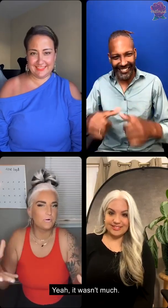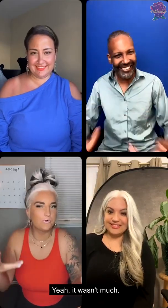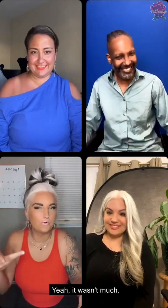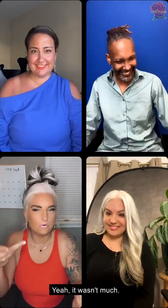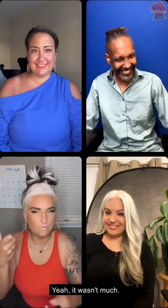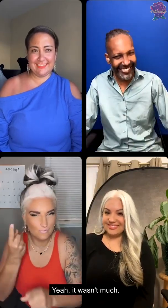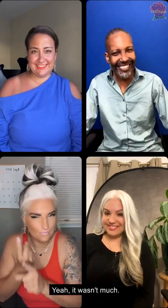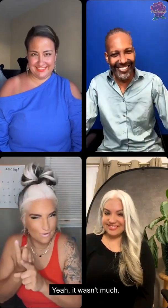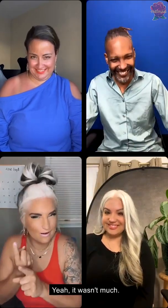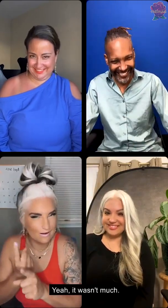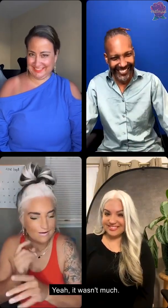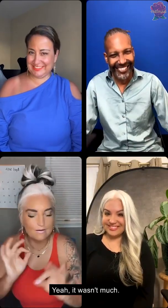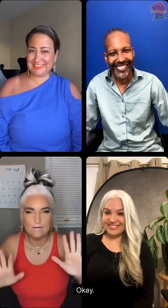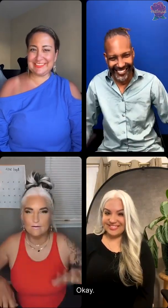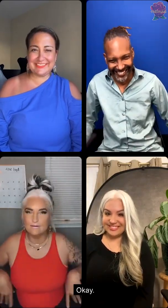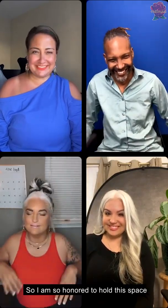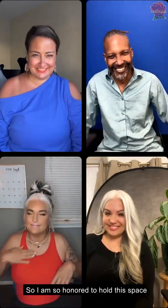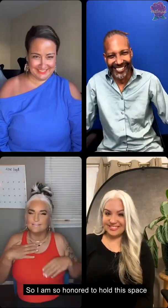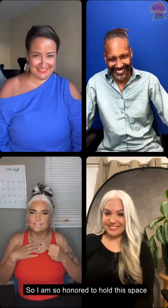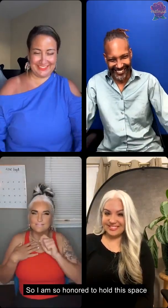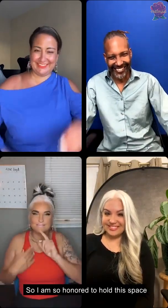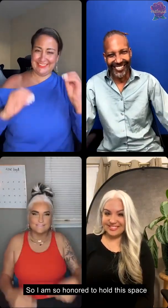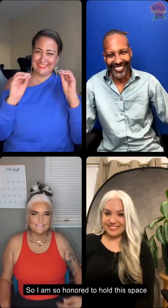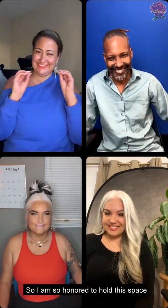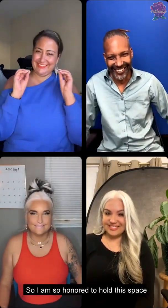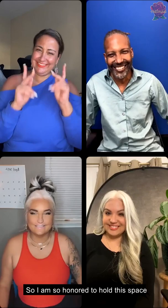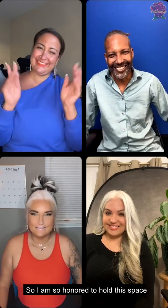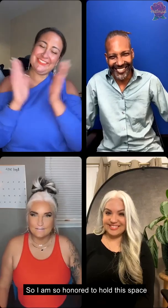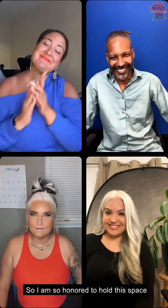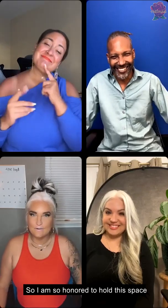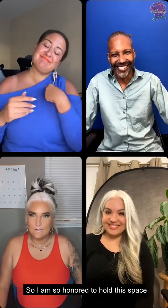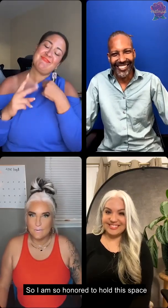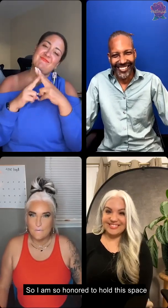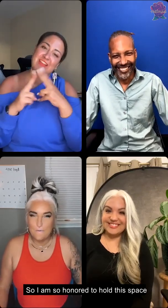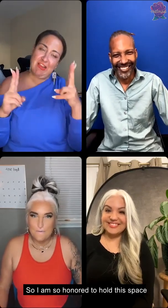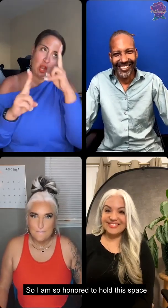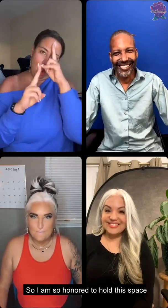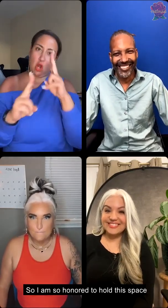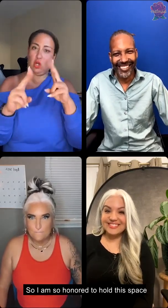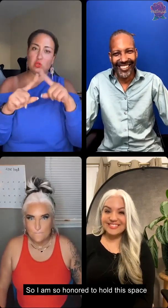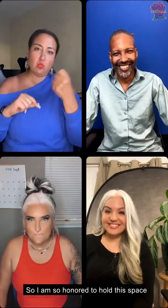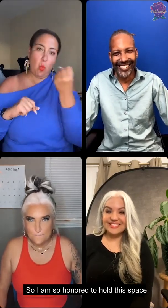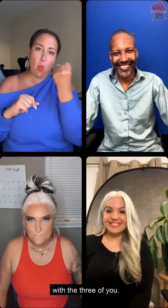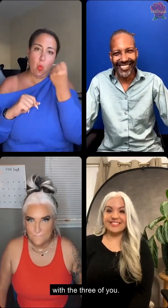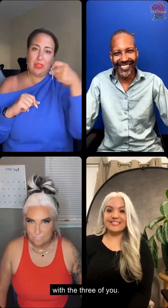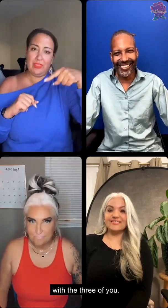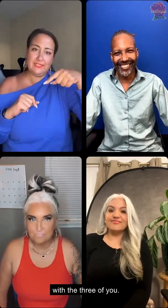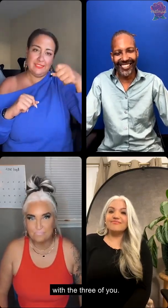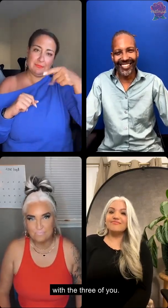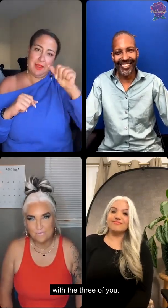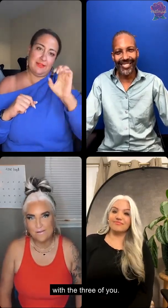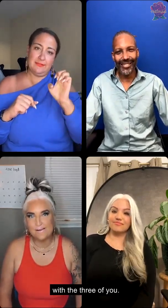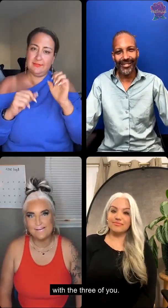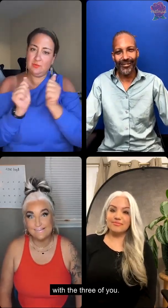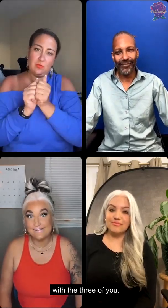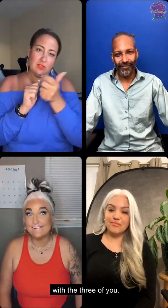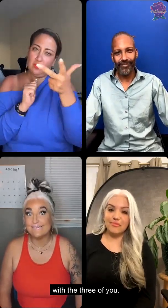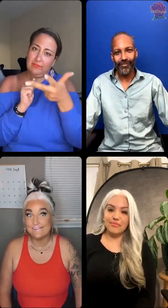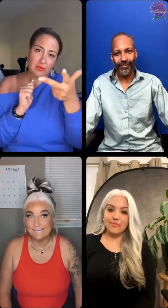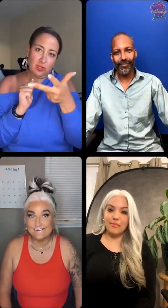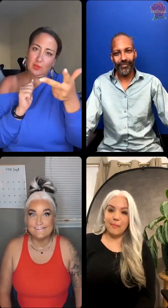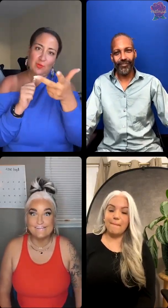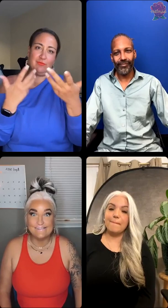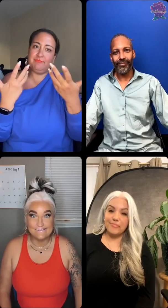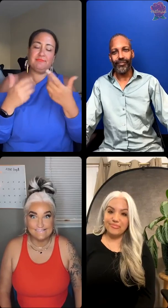that. Yeah, it wasn't much. Okay, so I am so honored to hold this space with the three of